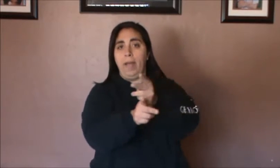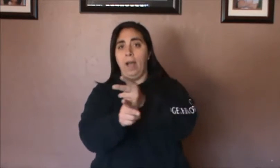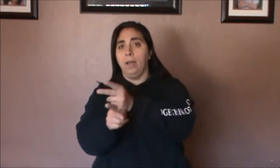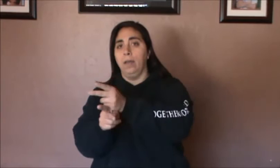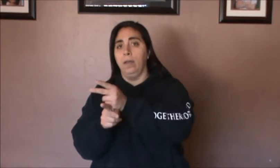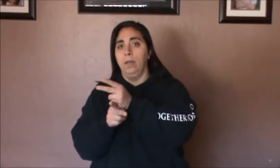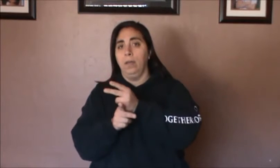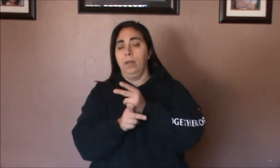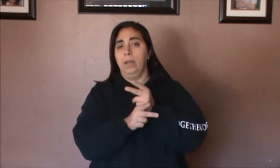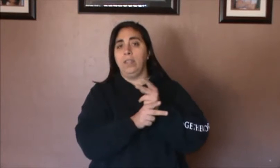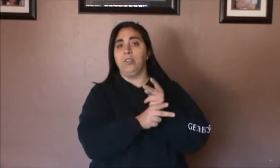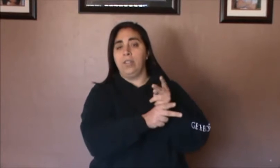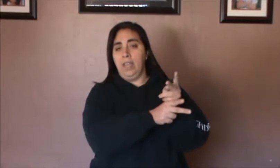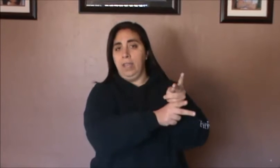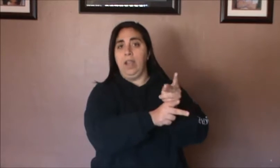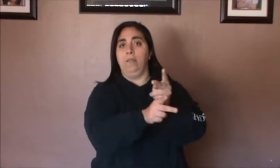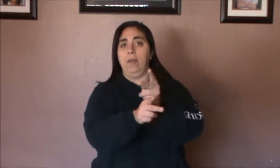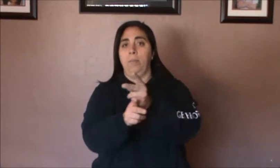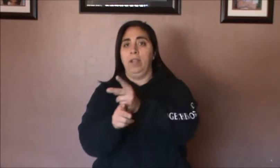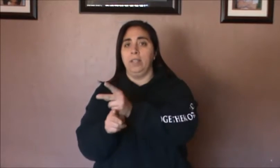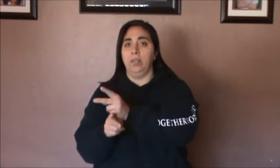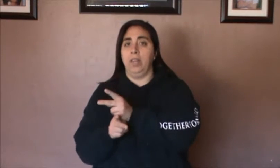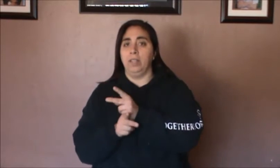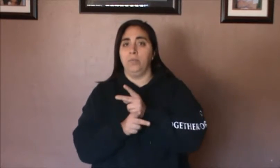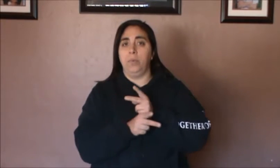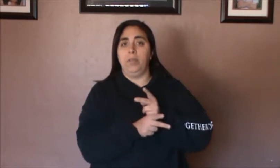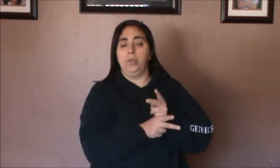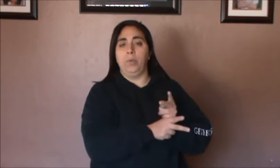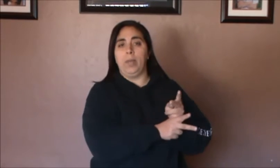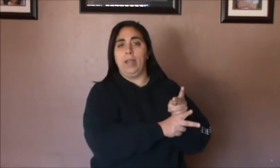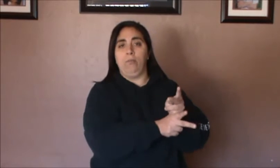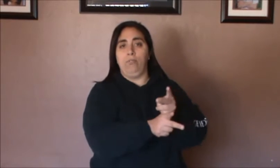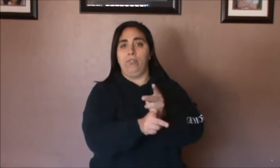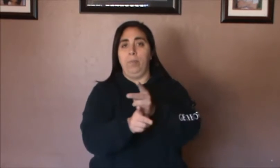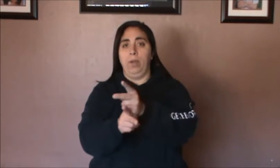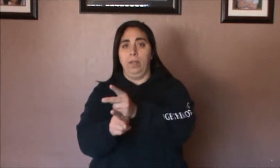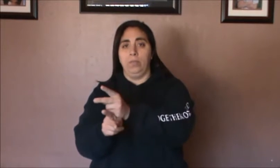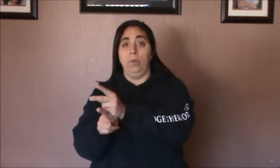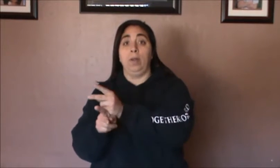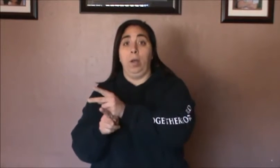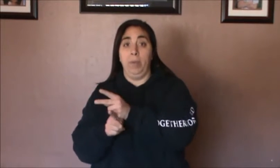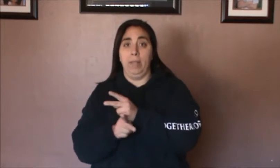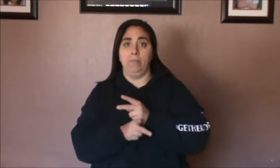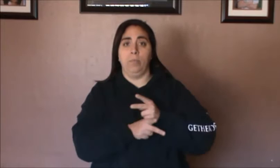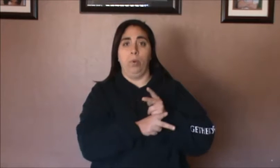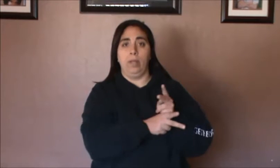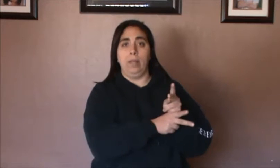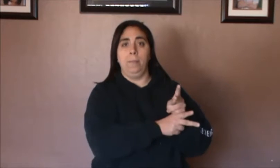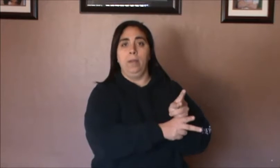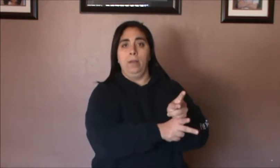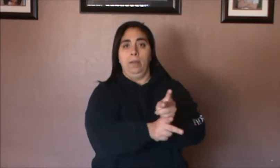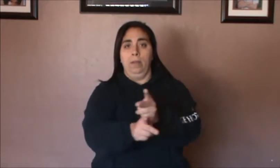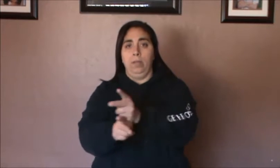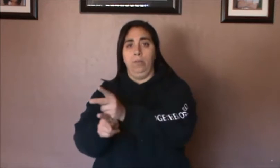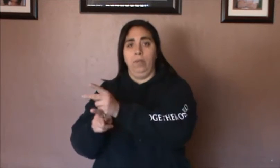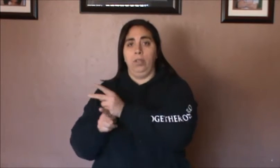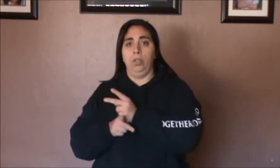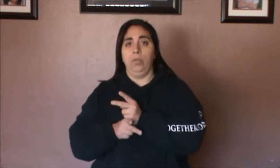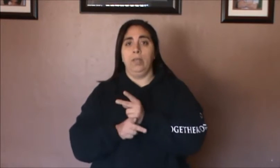back and you're taking care of them, right? So that's what we do when we care for someone, is we're helping them, supporting them. You can do